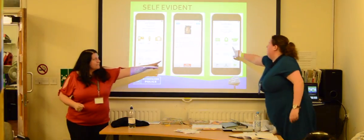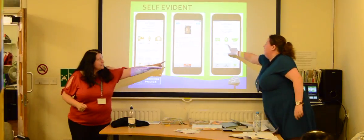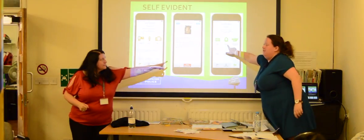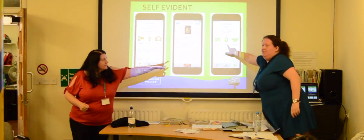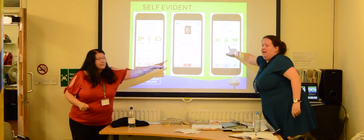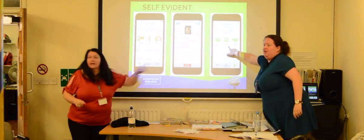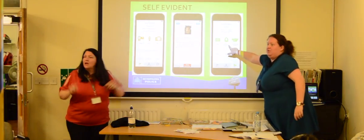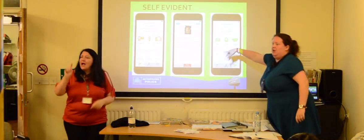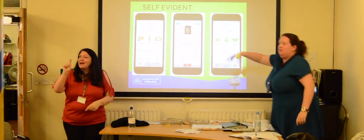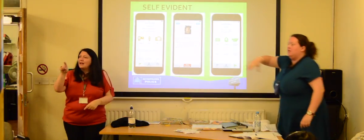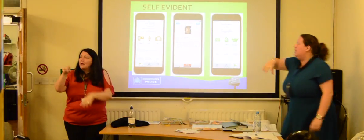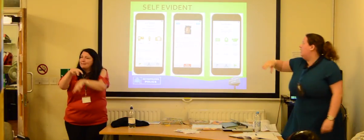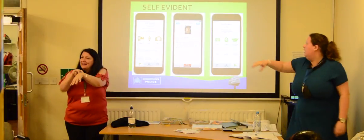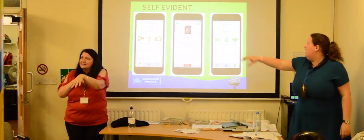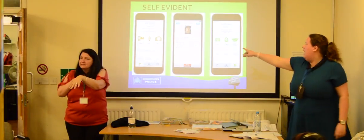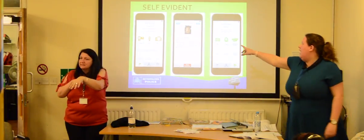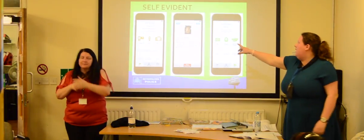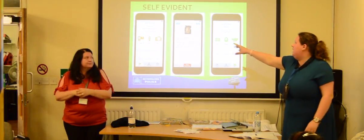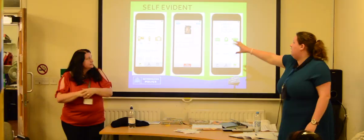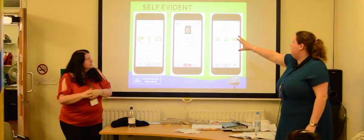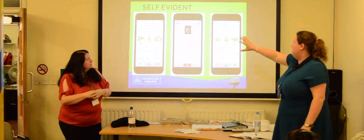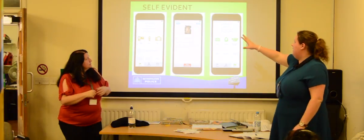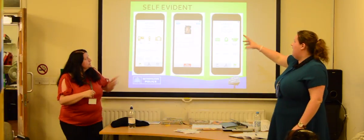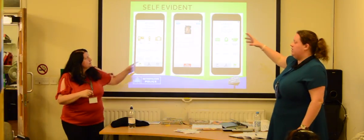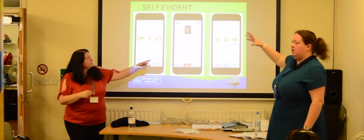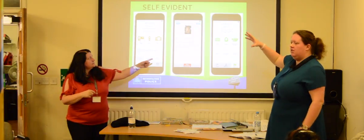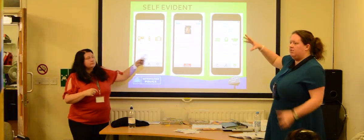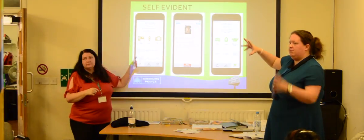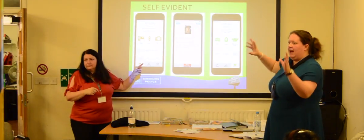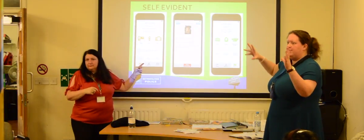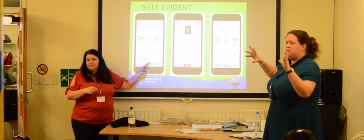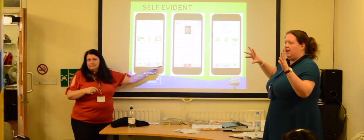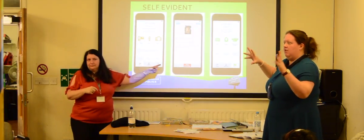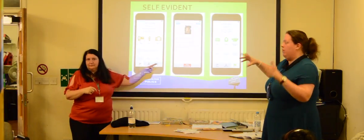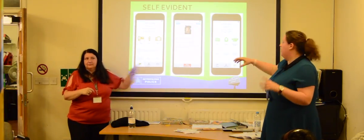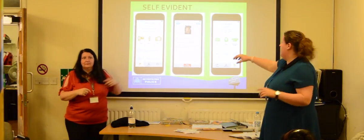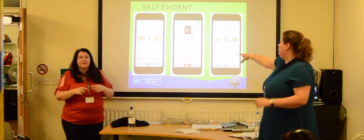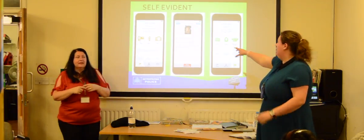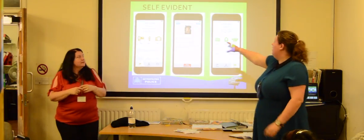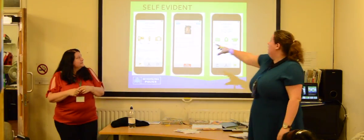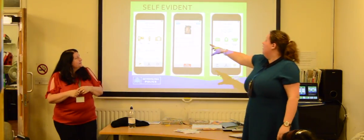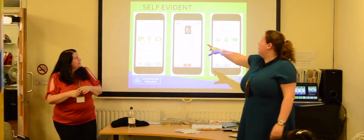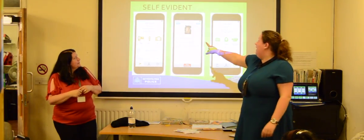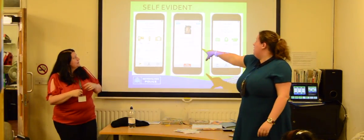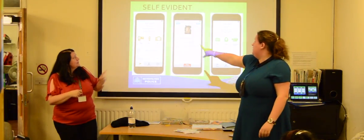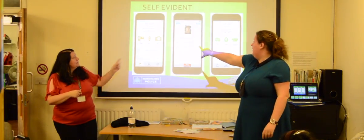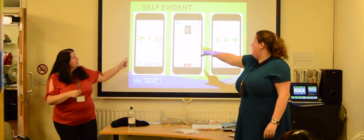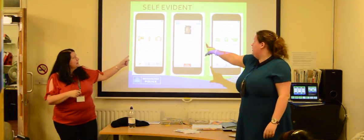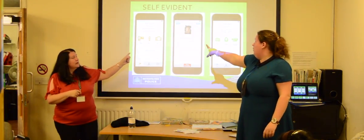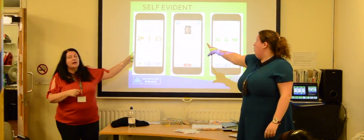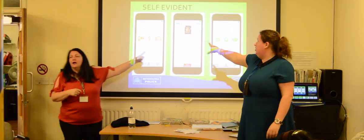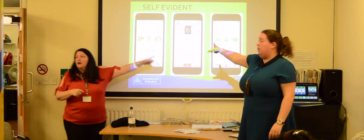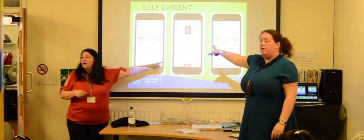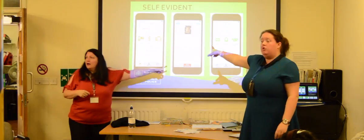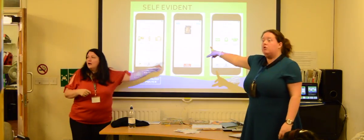choose the police option, it takes you into like, the evidence capturing in the report section. So it allows you to take